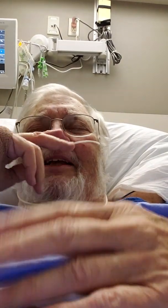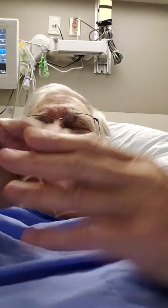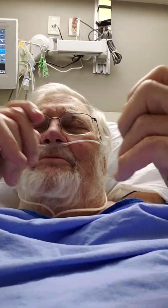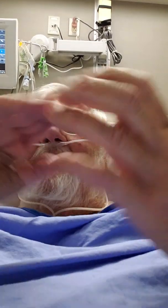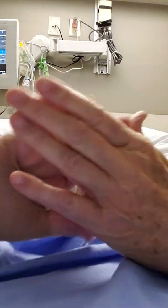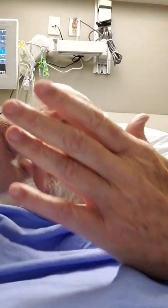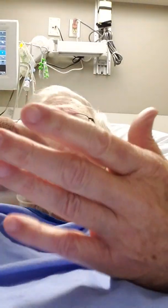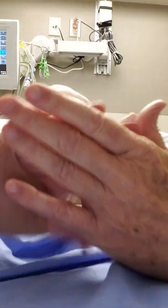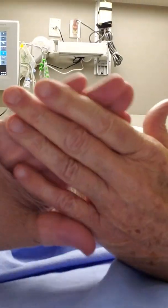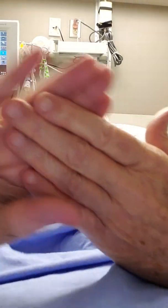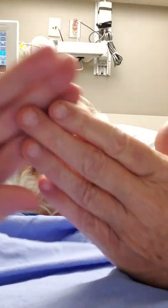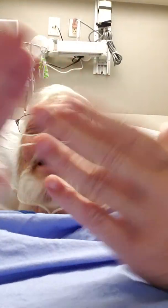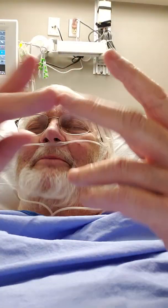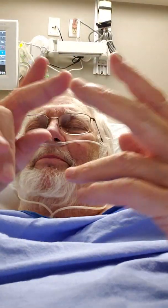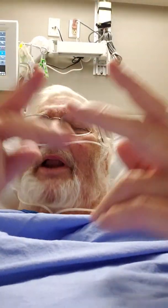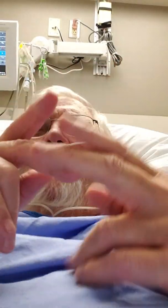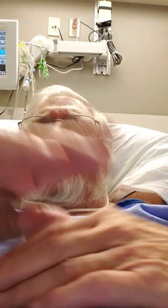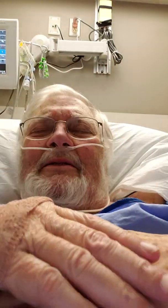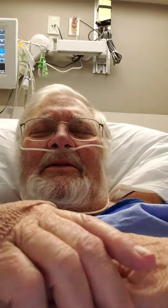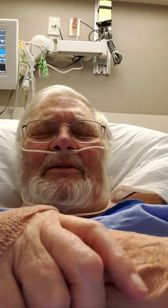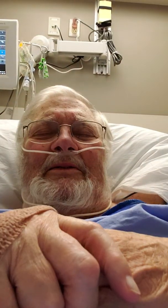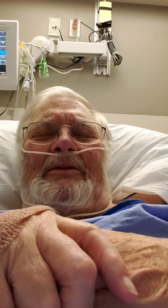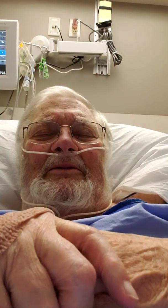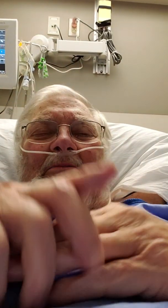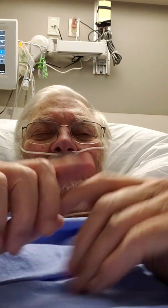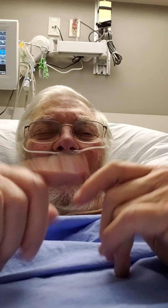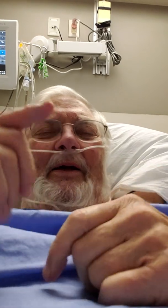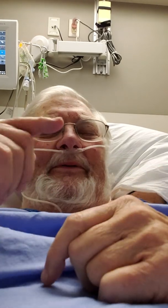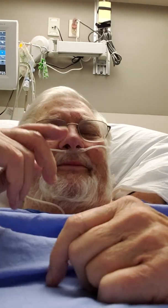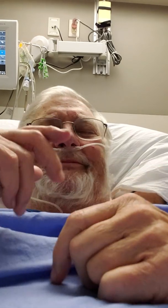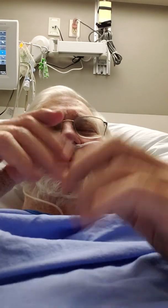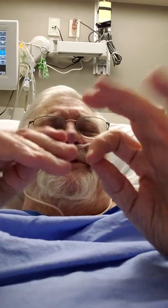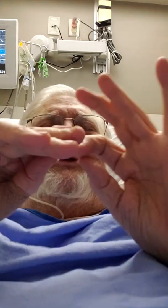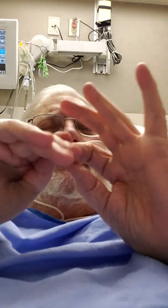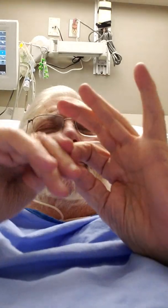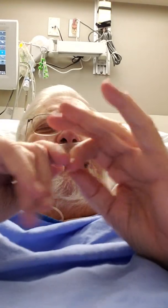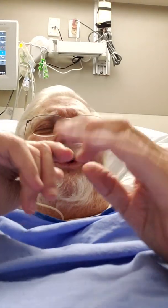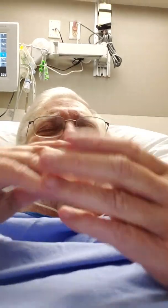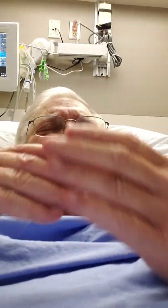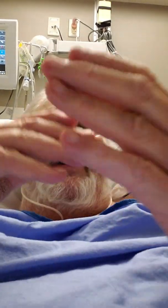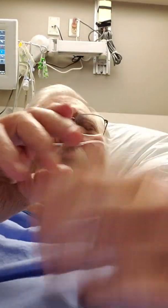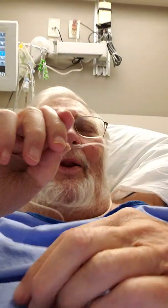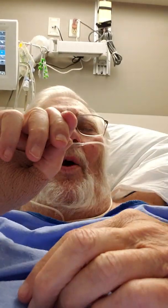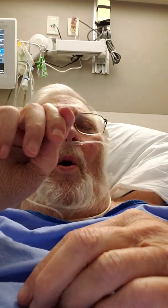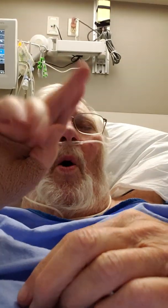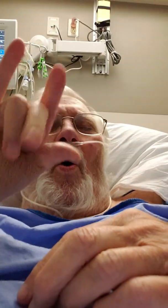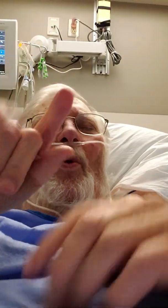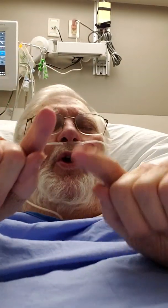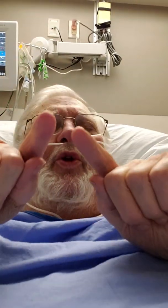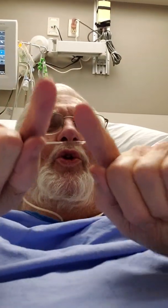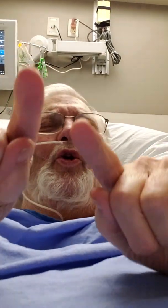It's a very nice place, but interpreter provides only during